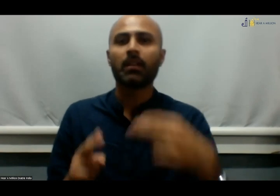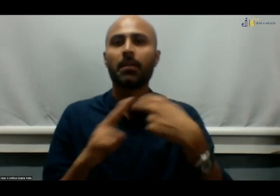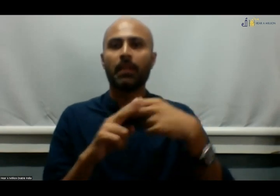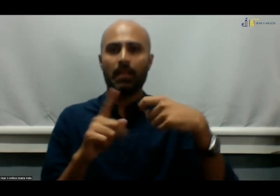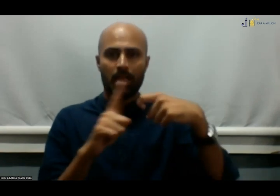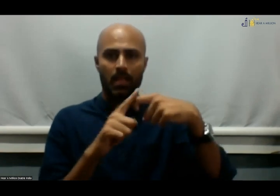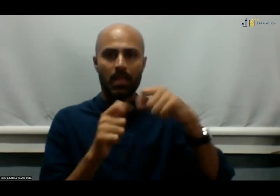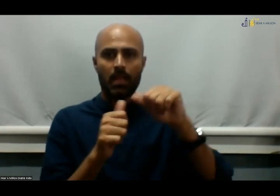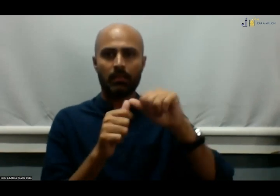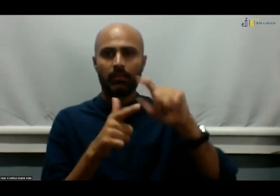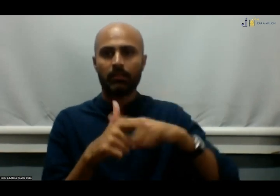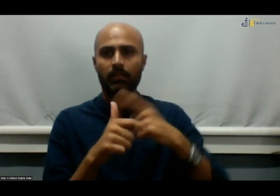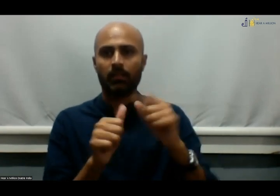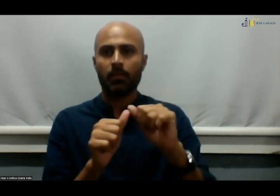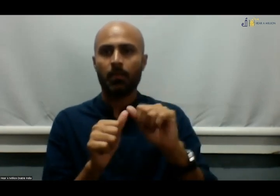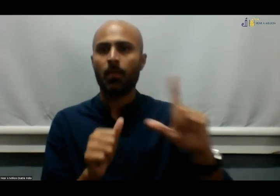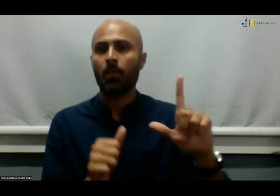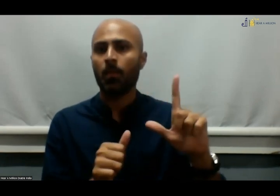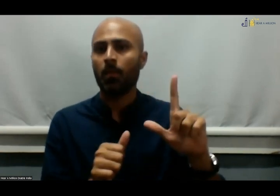Shalu.